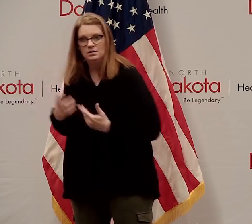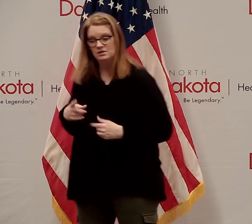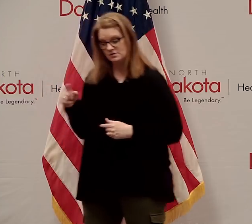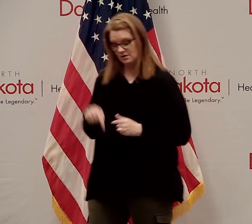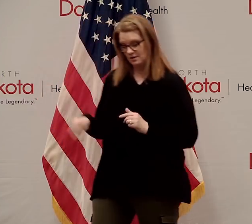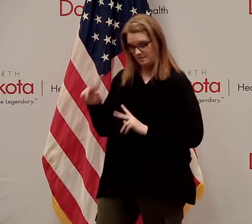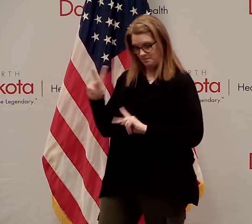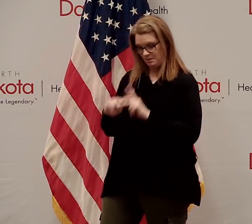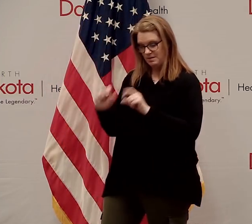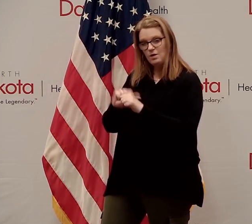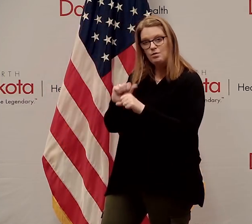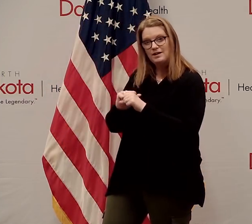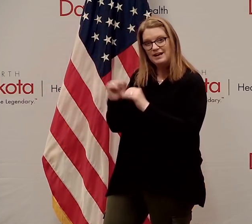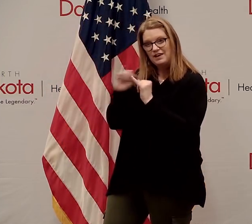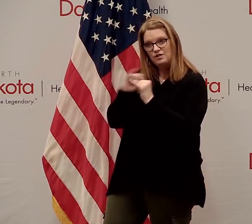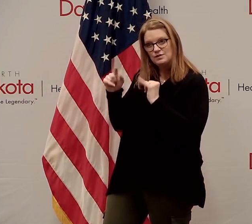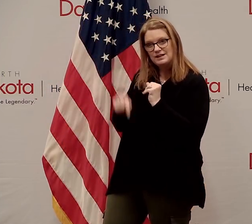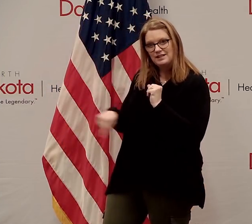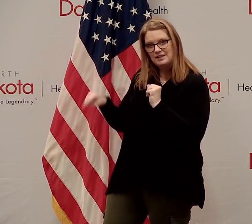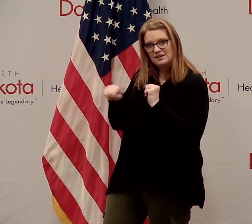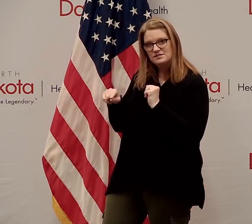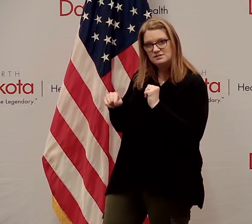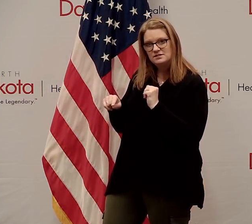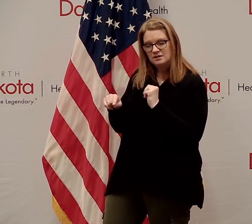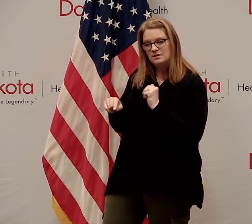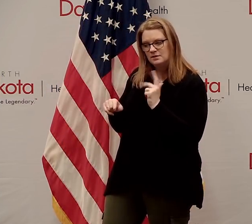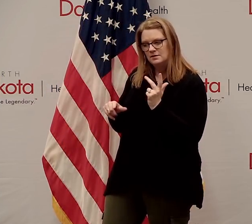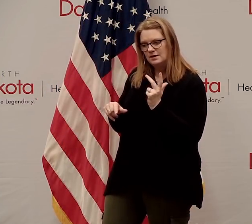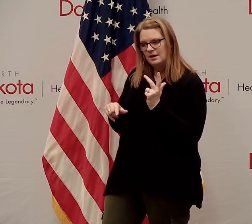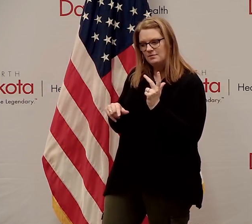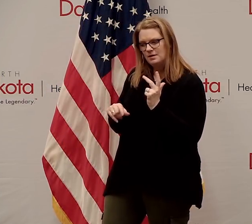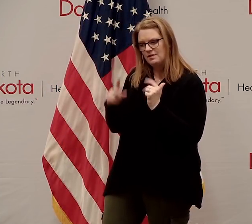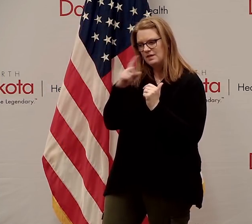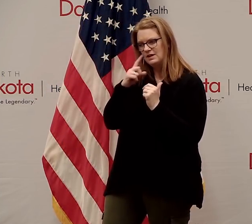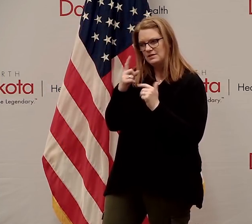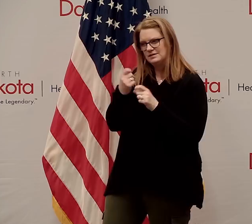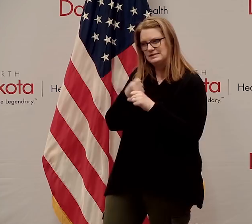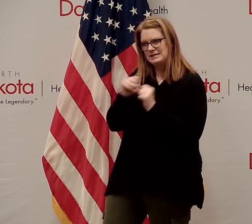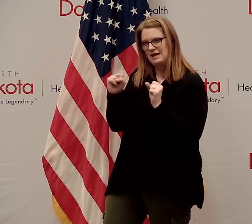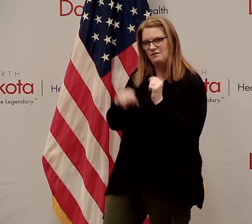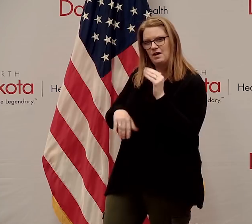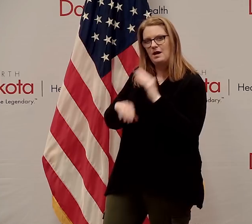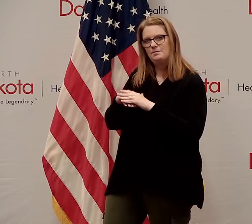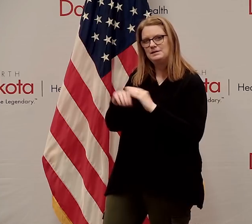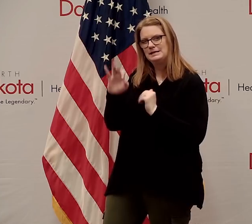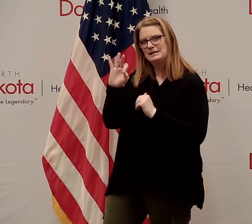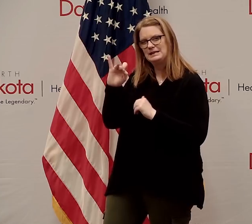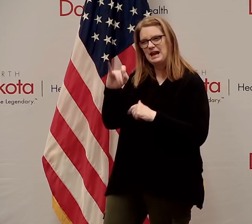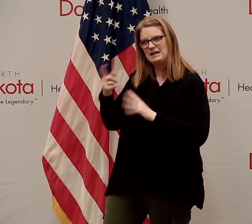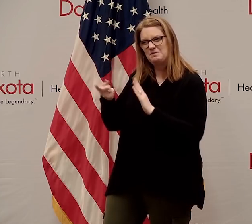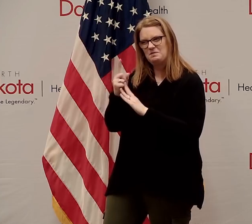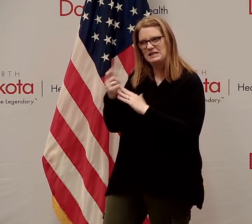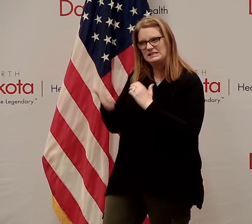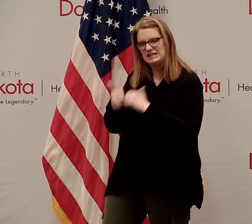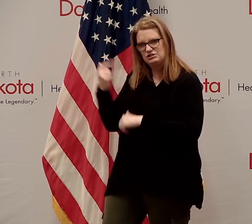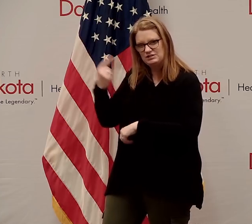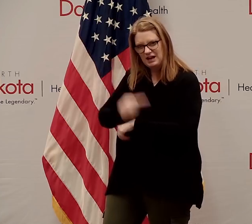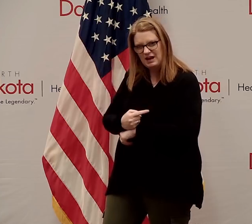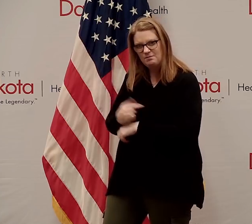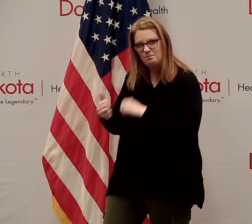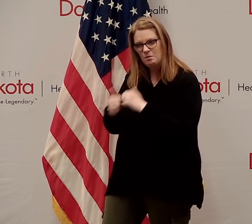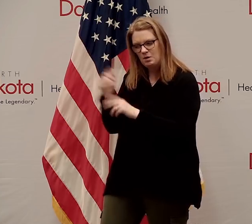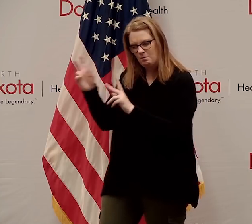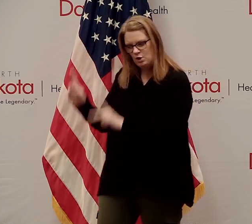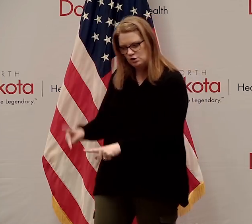doing these interviews. I think at a minimum, I think the early estimate was it could save up to 90 minutes a day, I think, per person.